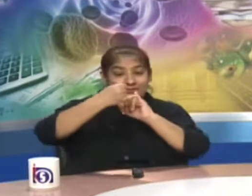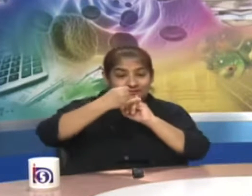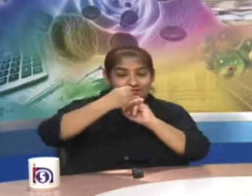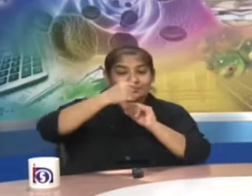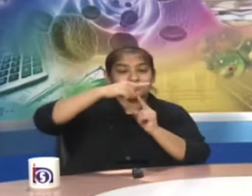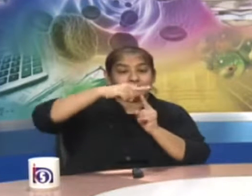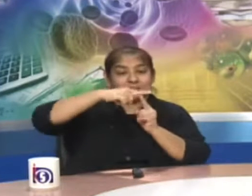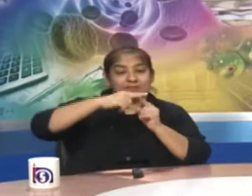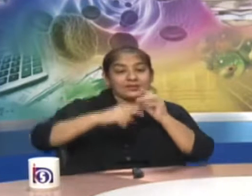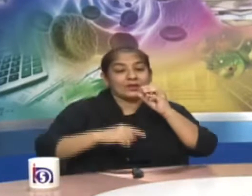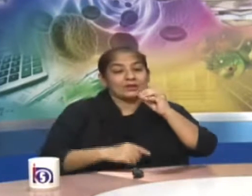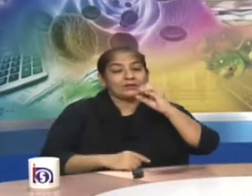NSE.